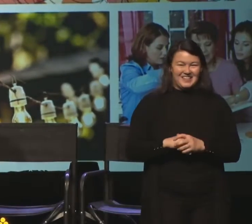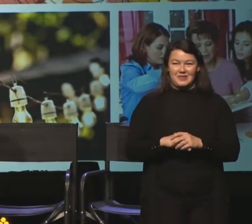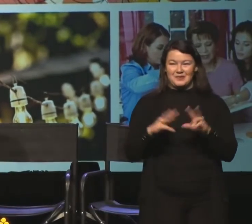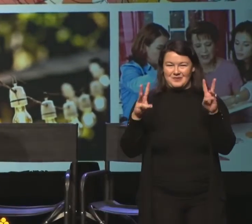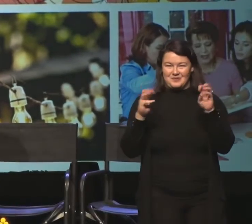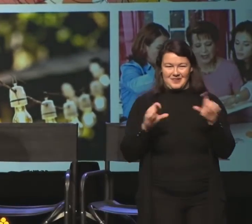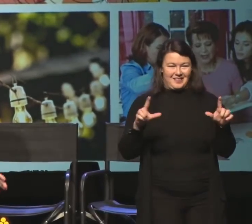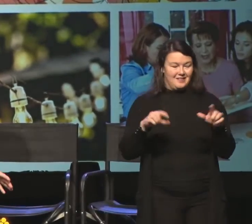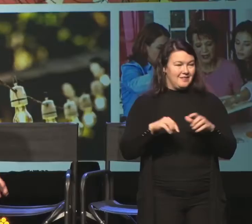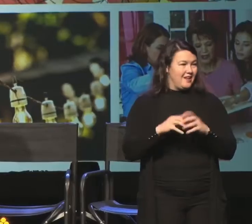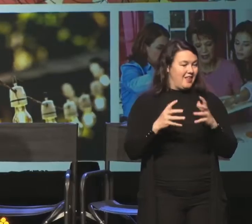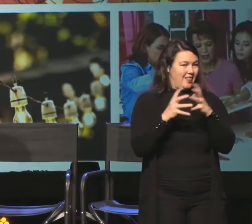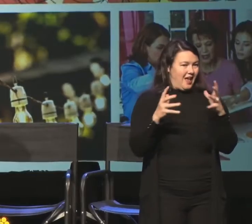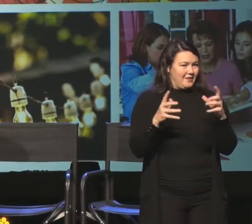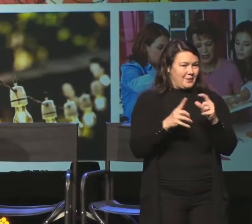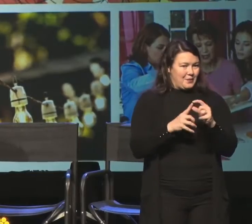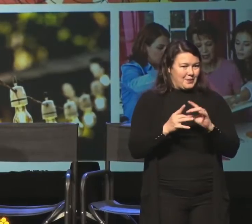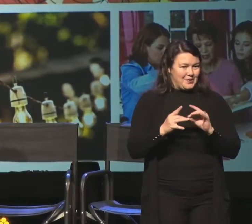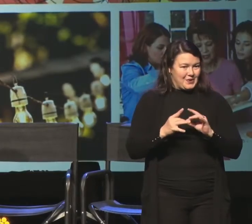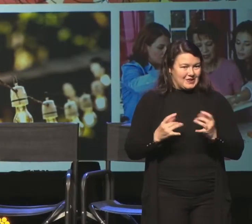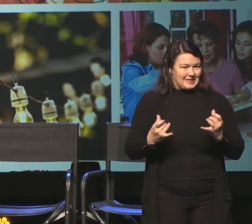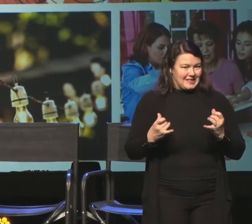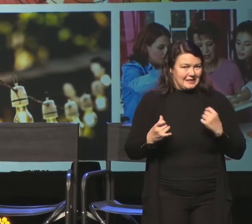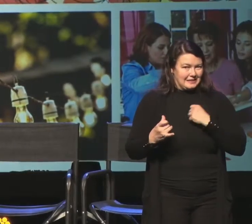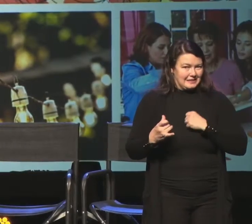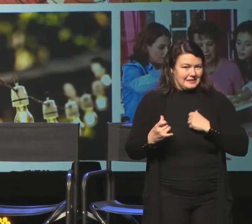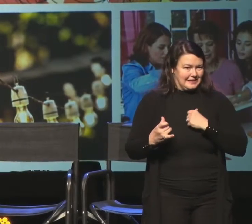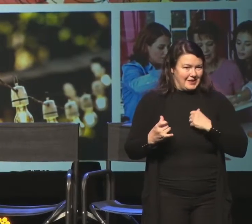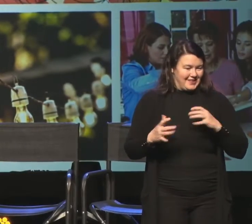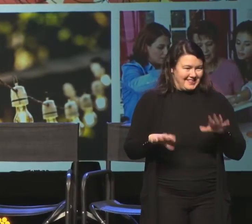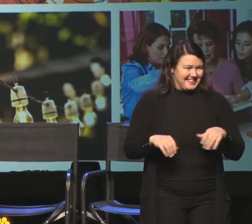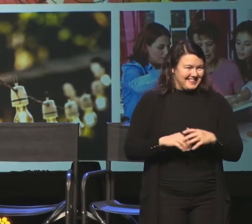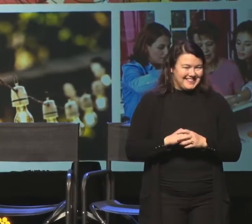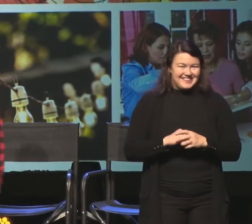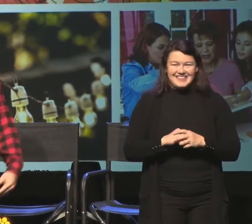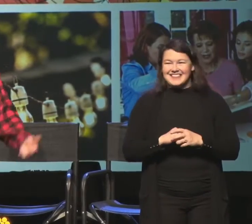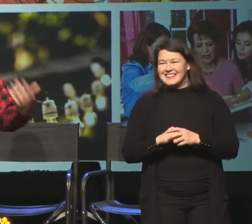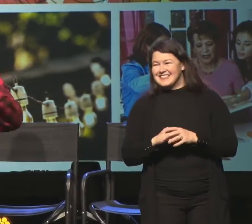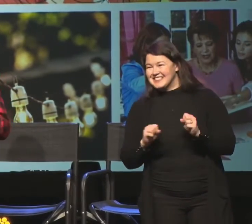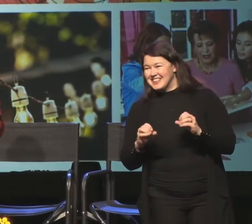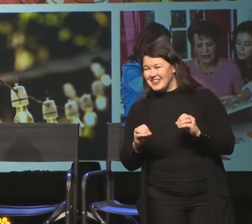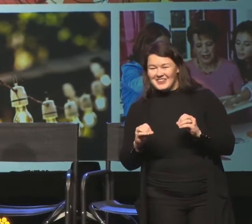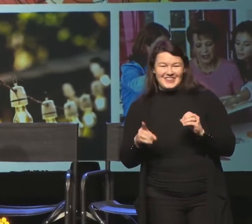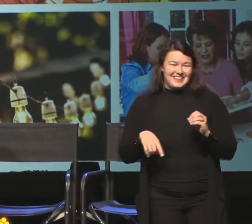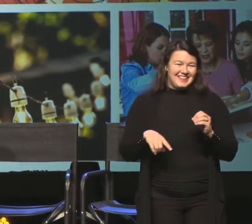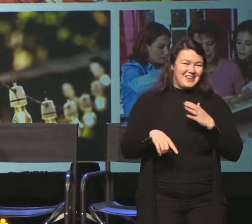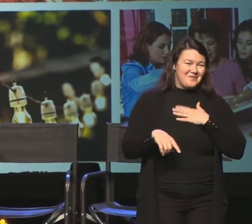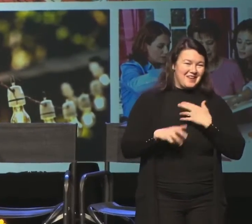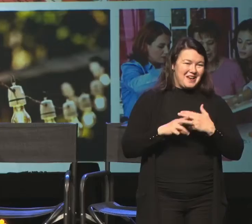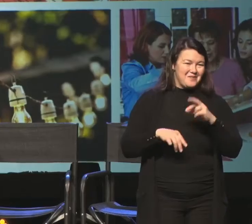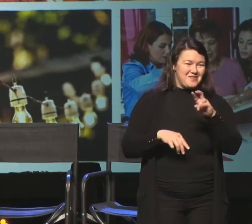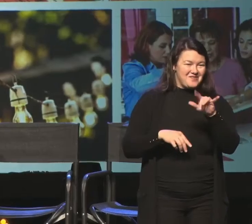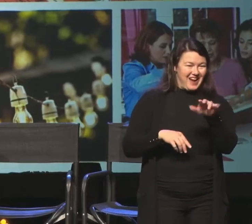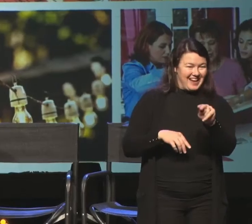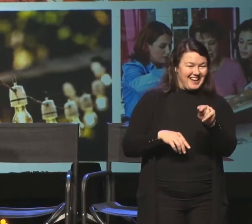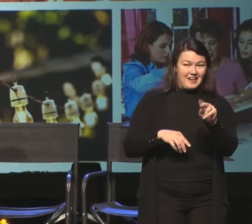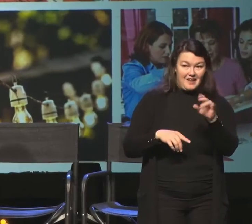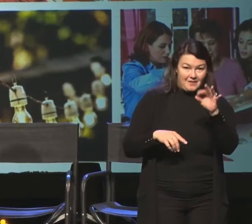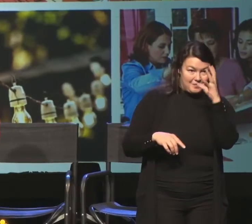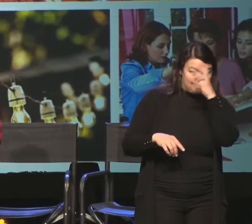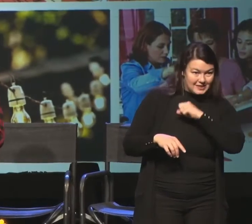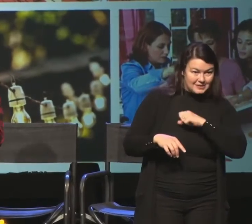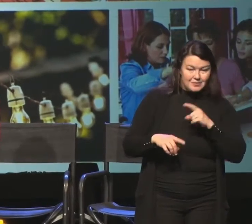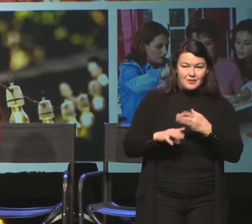Well, a lot of words today. Sorry about that. A lot of words today. Hey, my name is Ryan, in case you missed that, and I'm the lead pastor